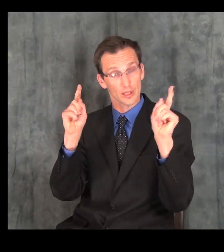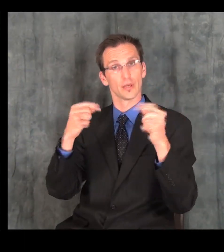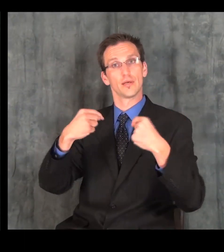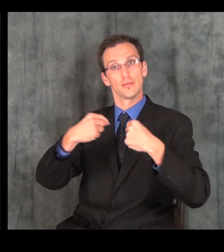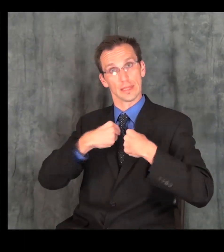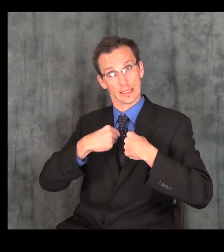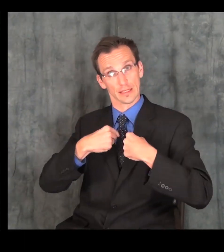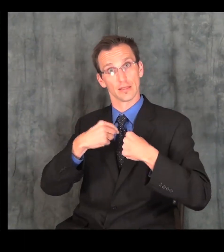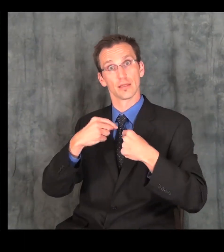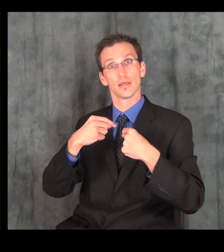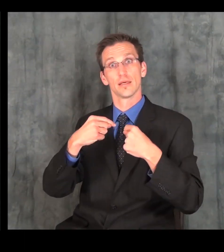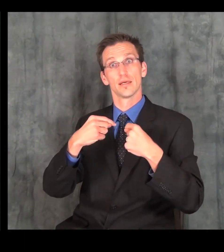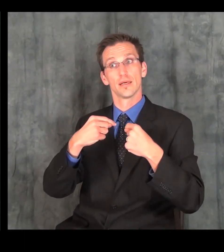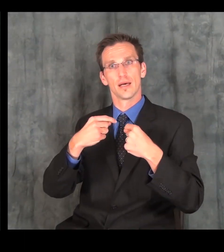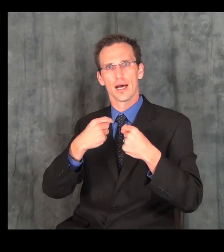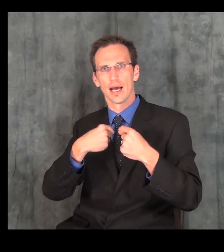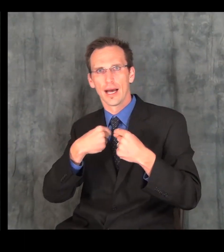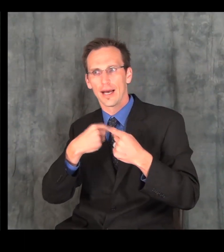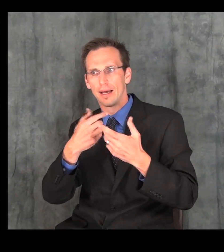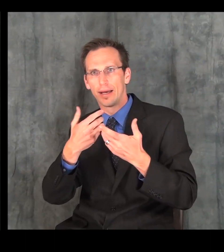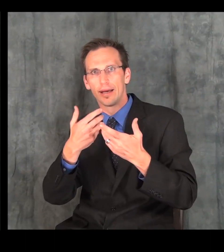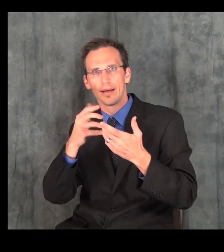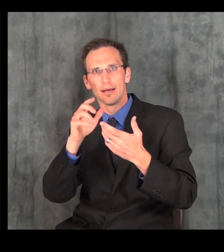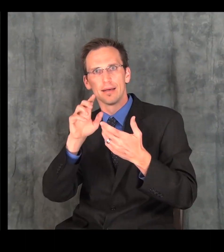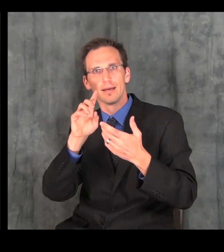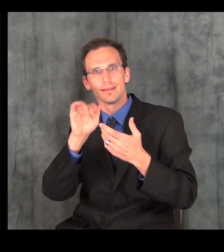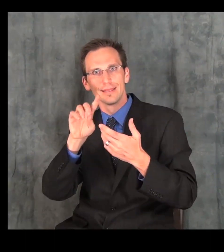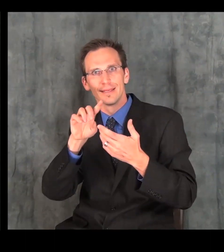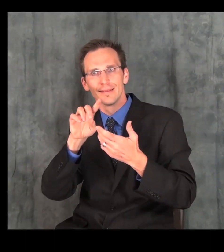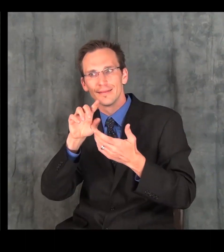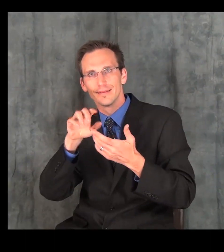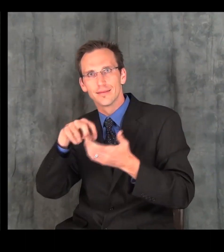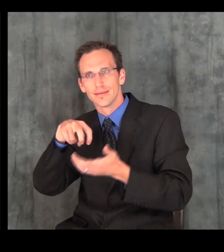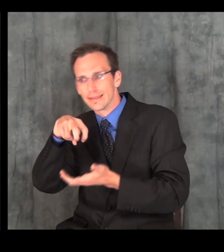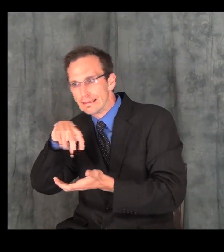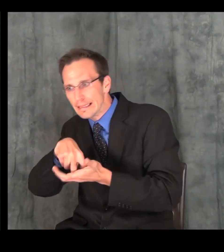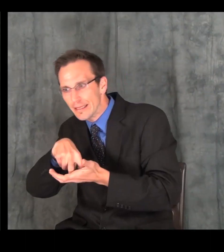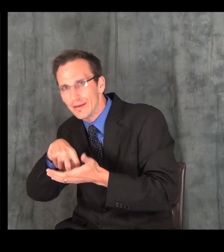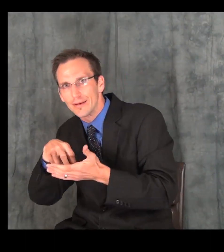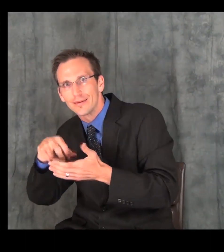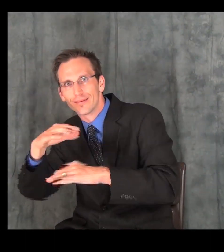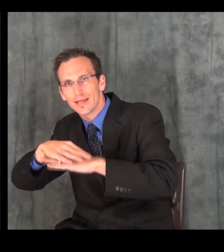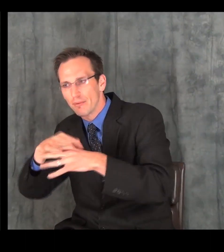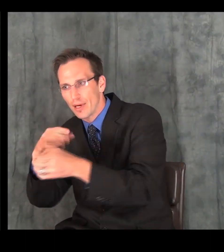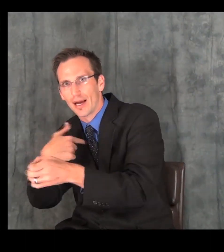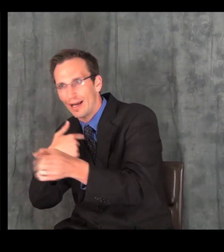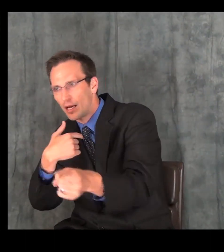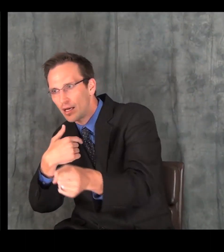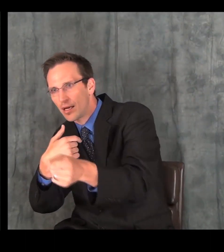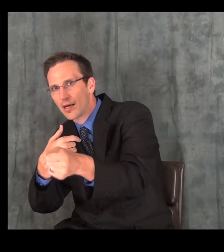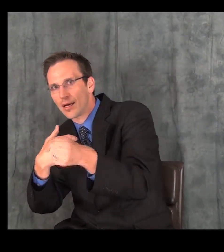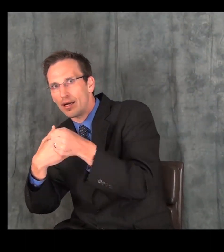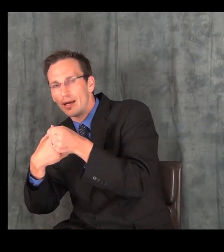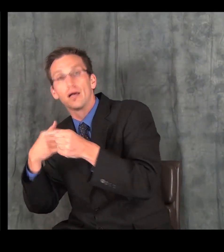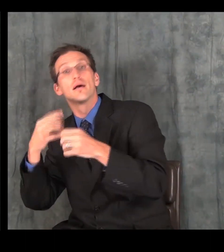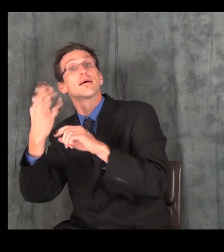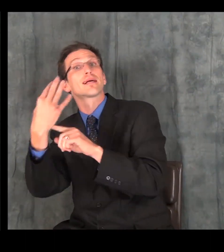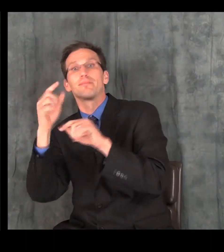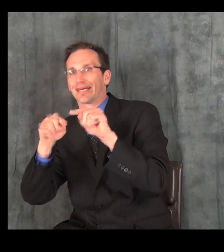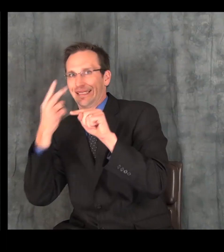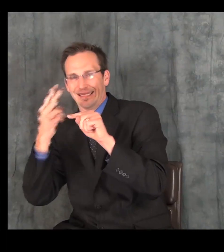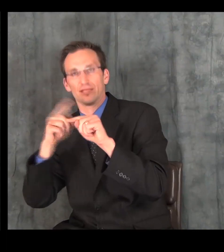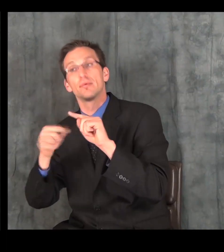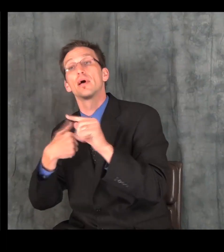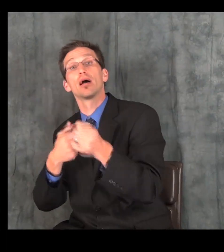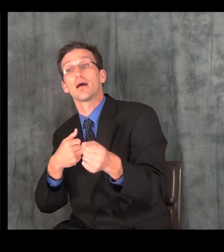me kneeling on the floor, picking up the microphone and sort of standing sort of out of sight of the camera, but